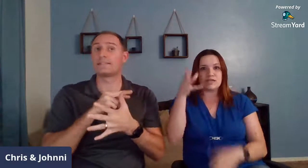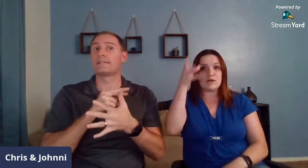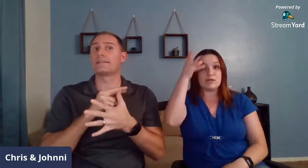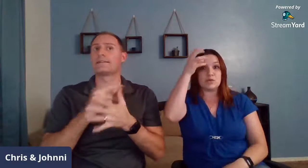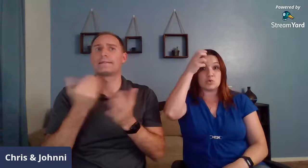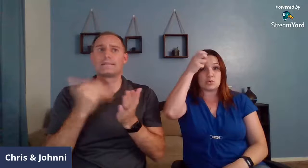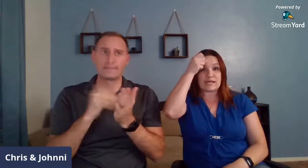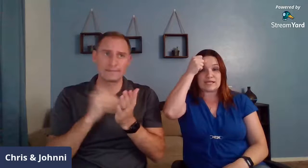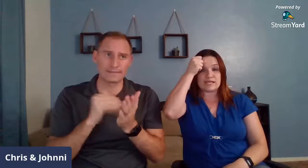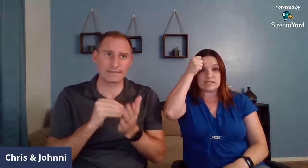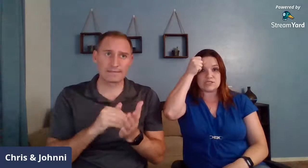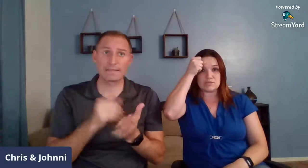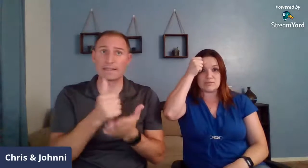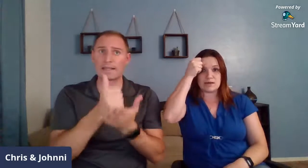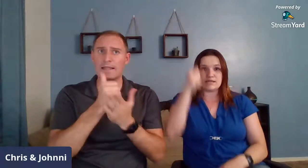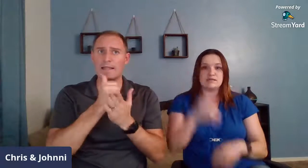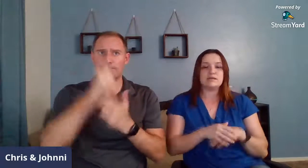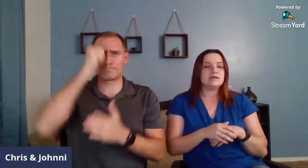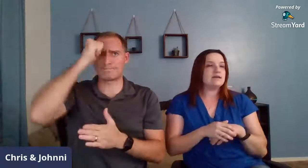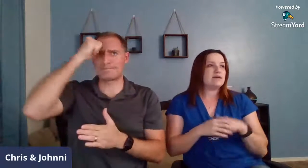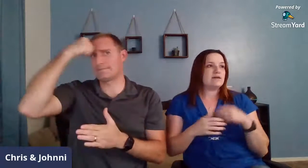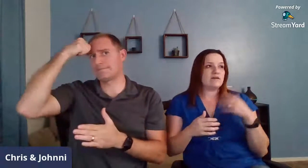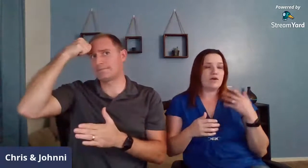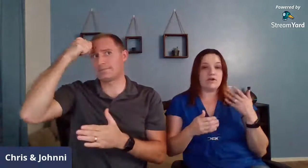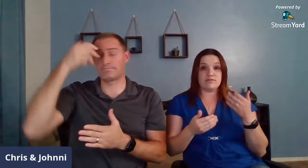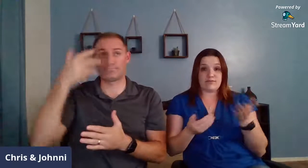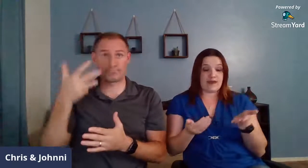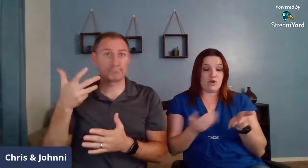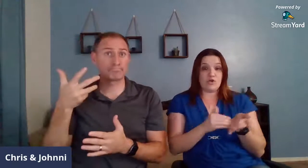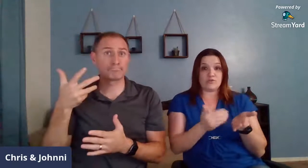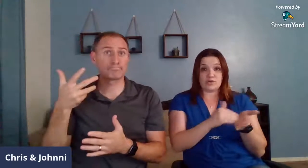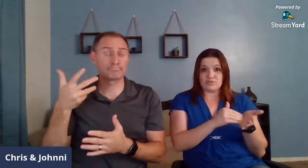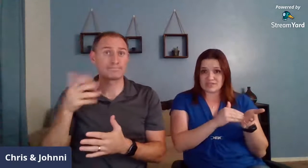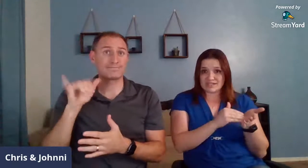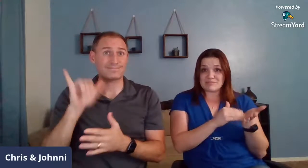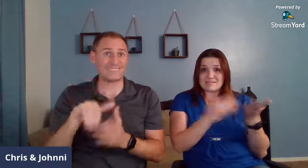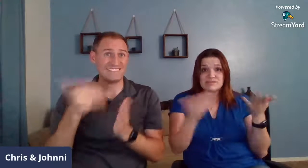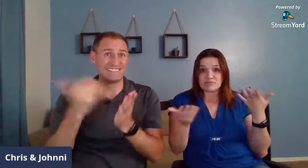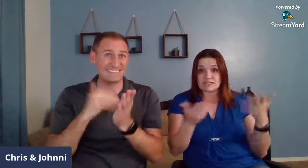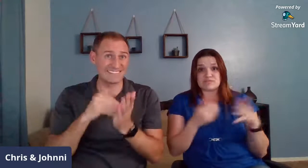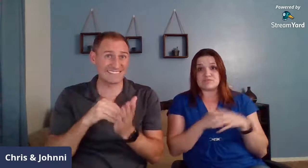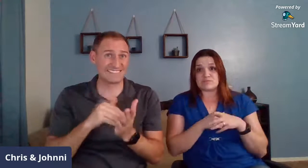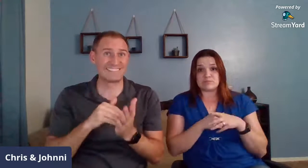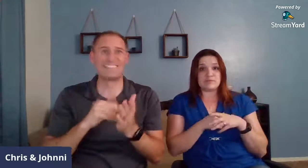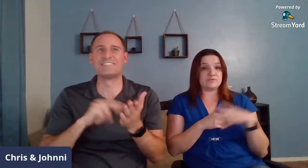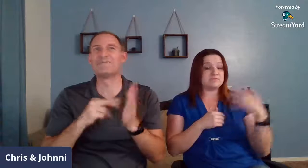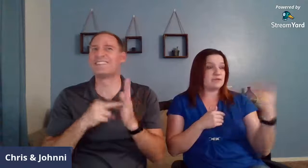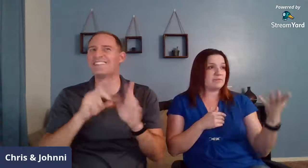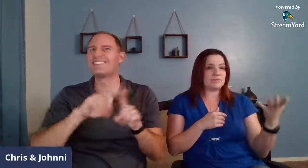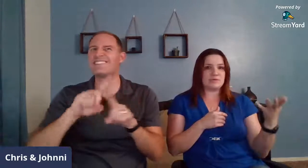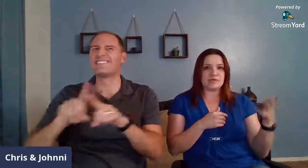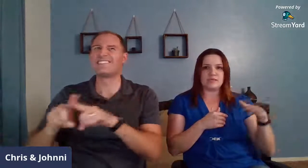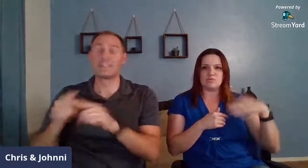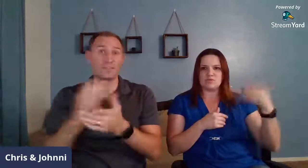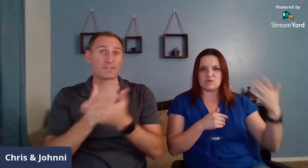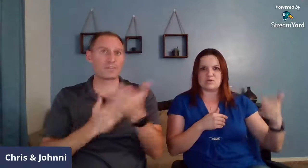help ingrain it into our mind. That over and over again means different things for different people. Some people can review it